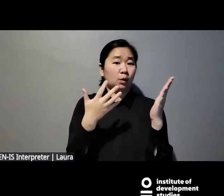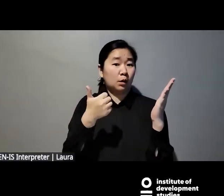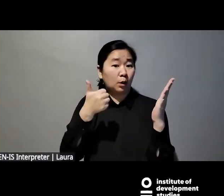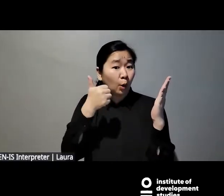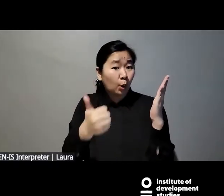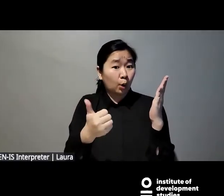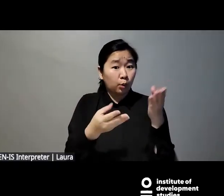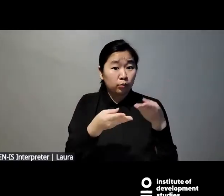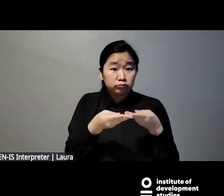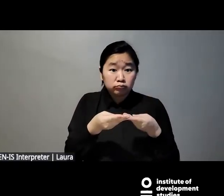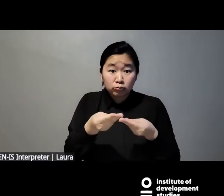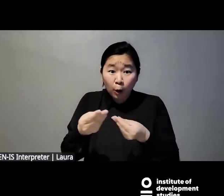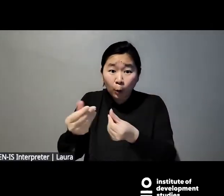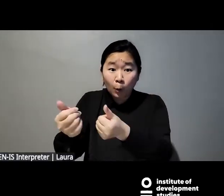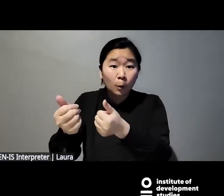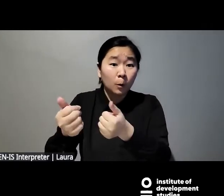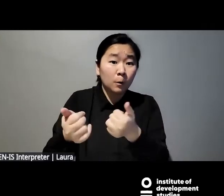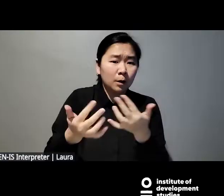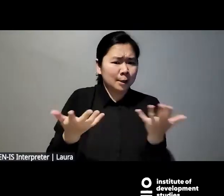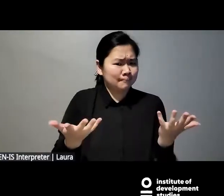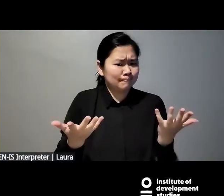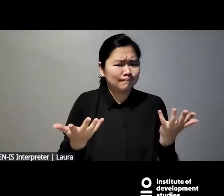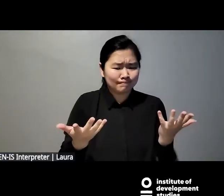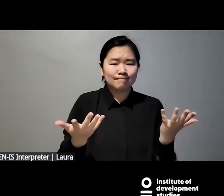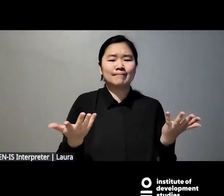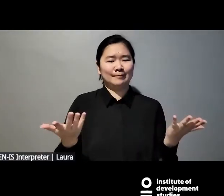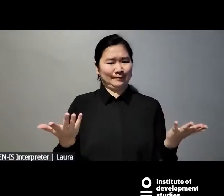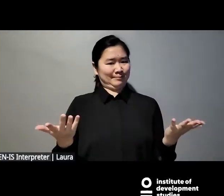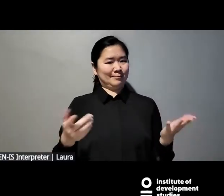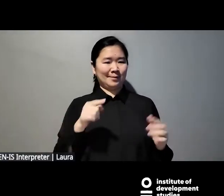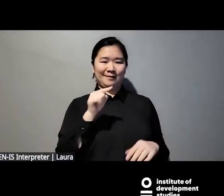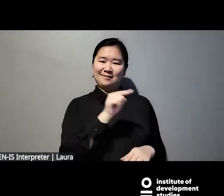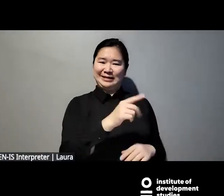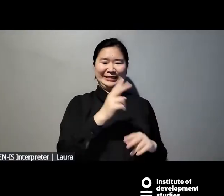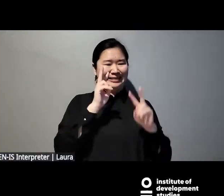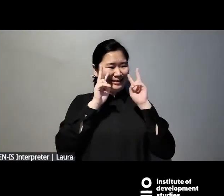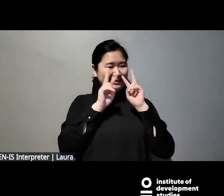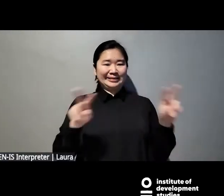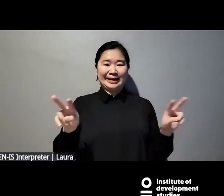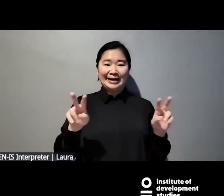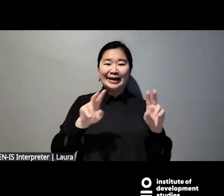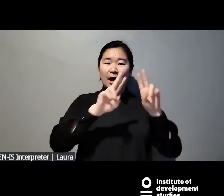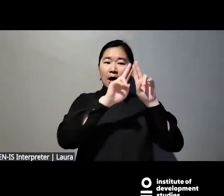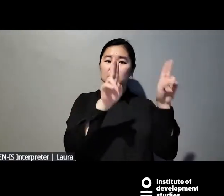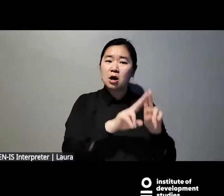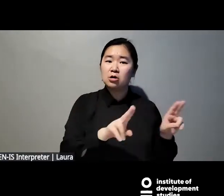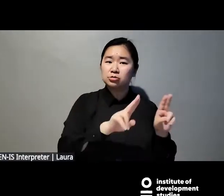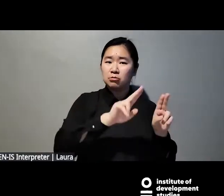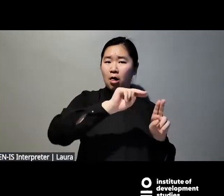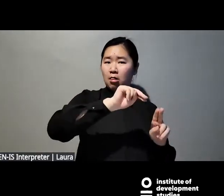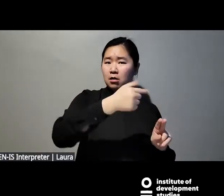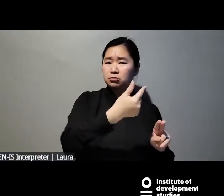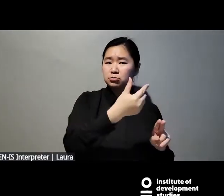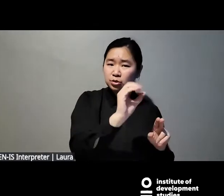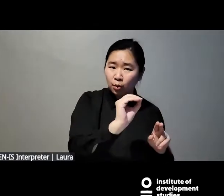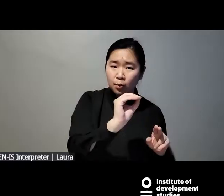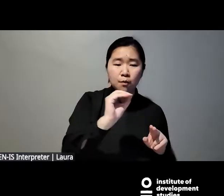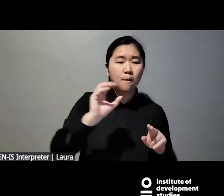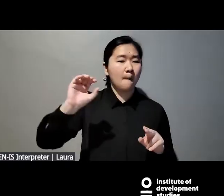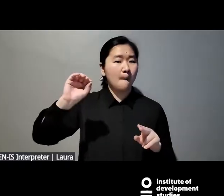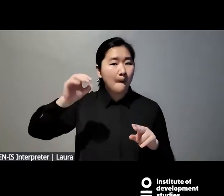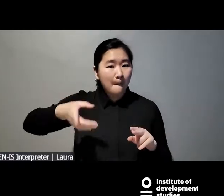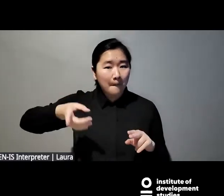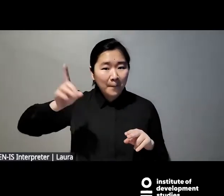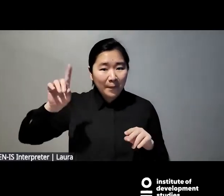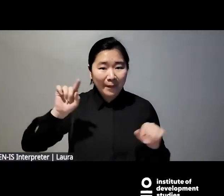INGOs provided OPDs with capacity strengthening, technical support on developing their